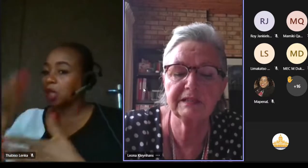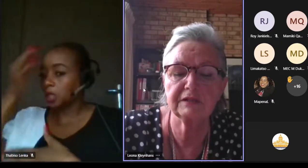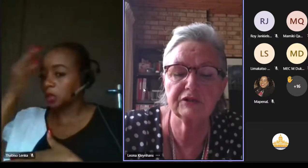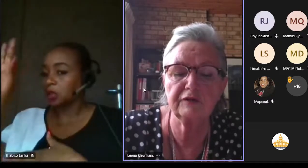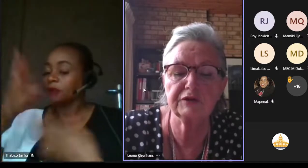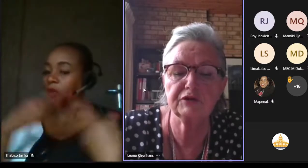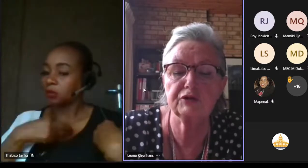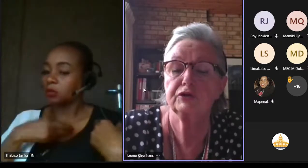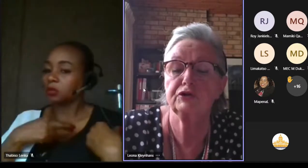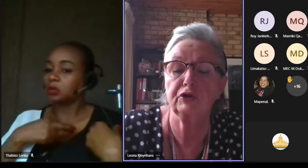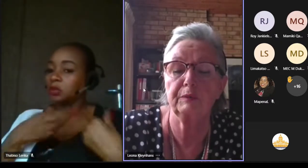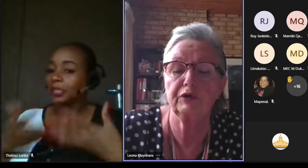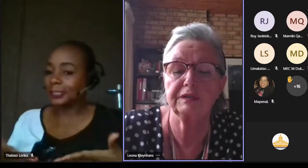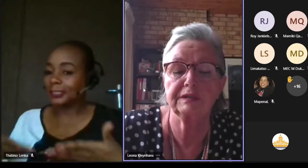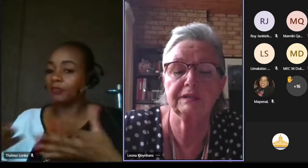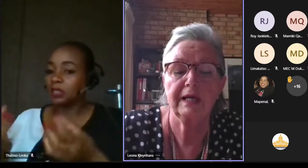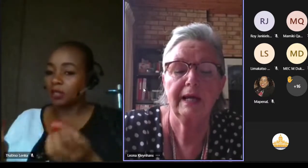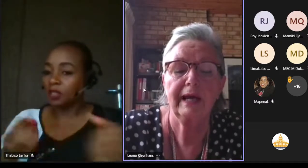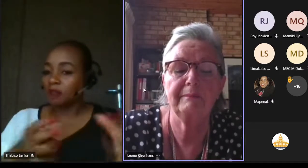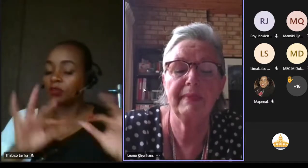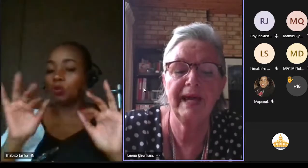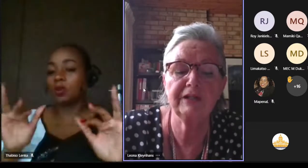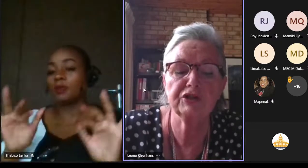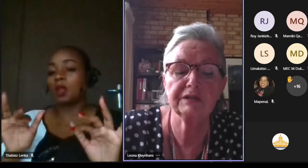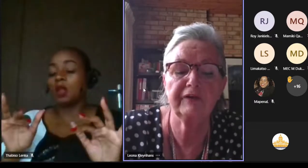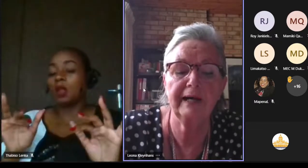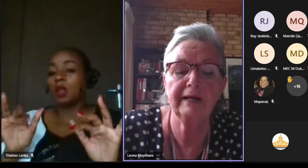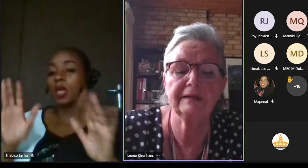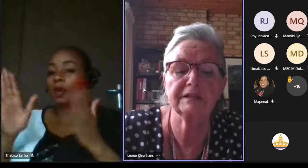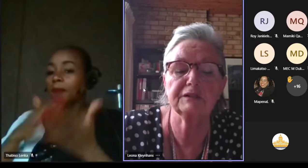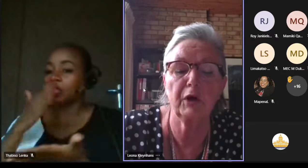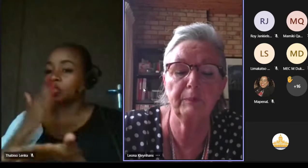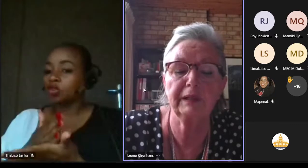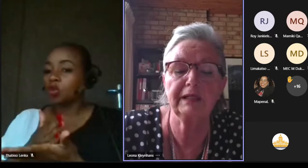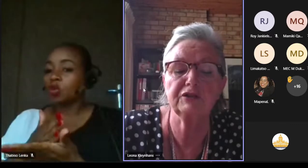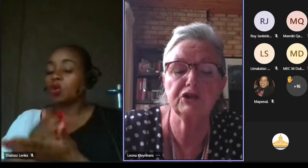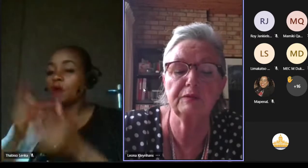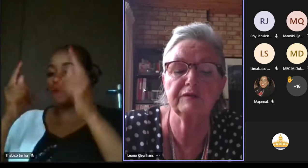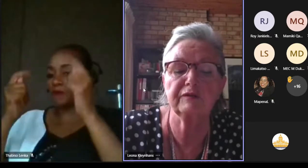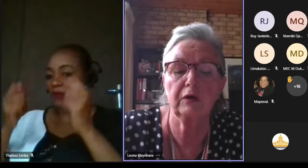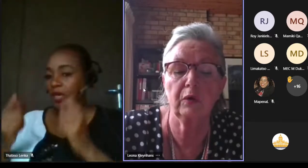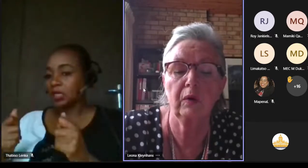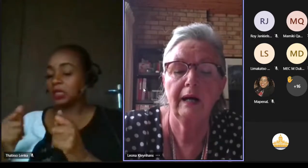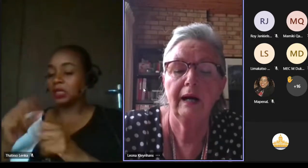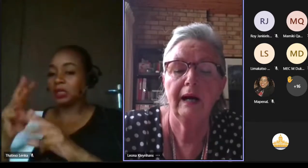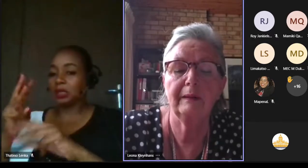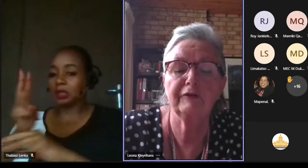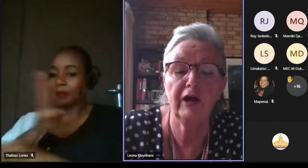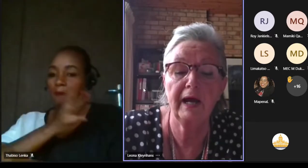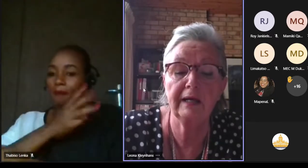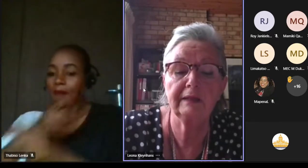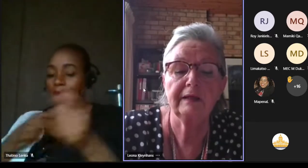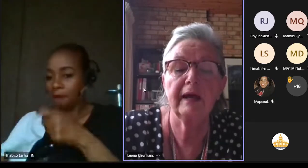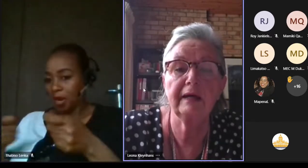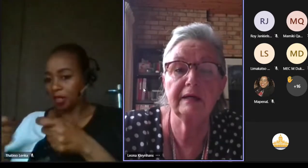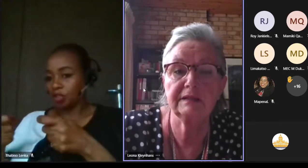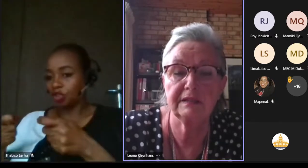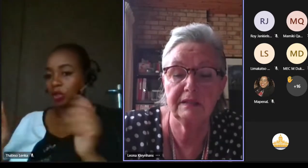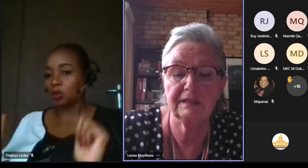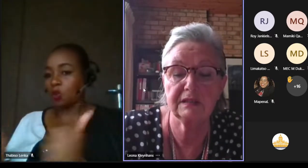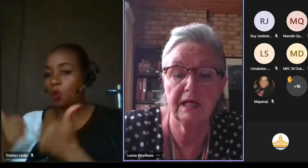delivers basic services to communities and manages finances properly in terms of the law, I'm afraid